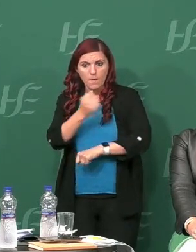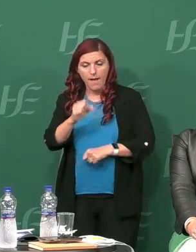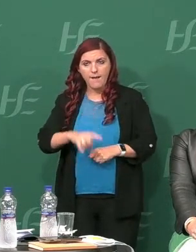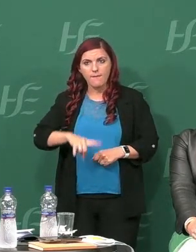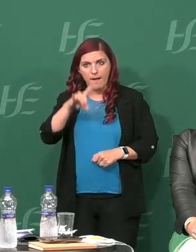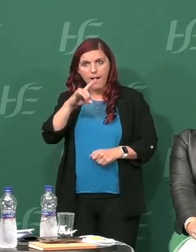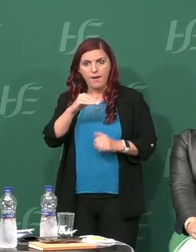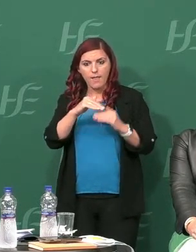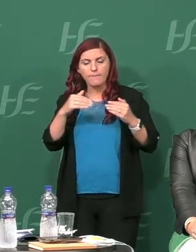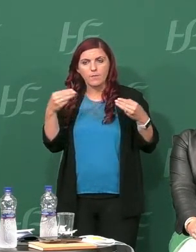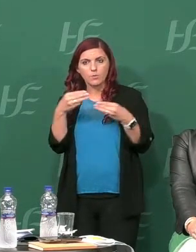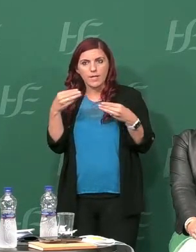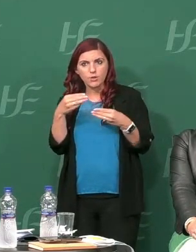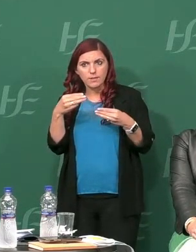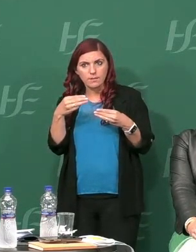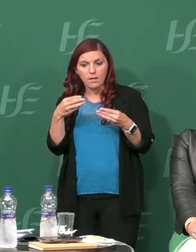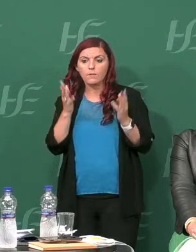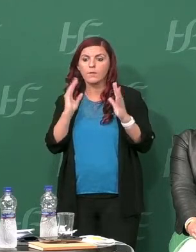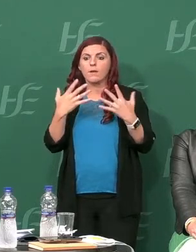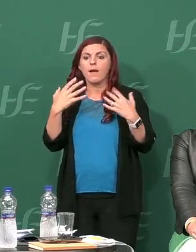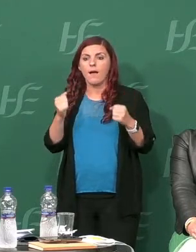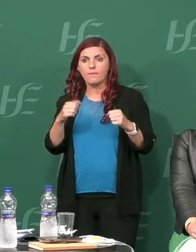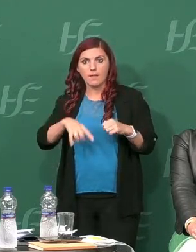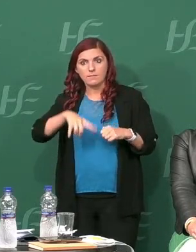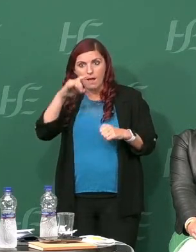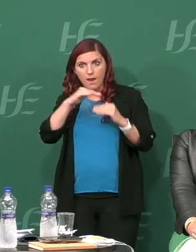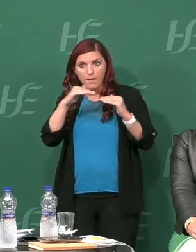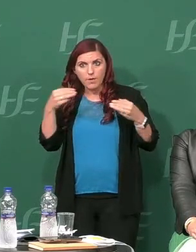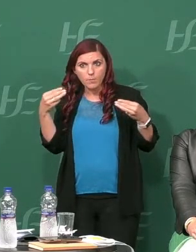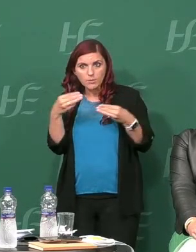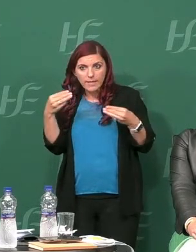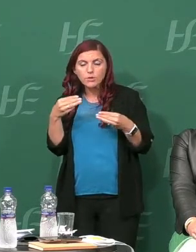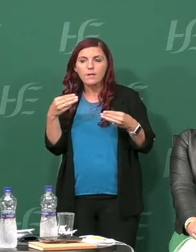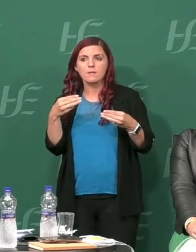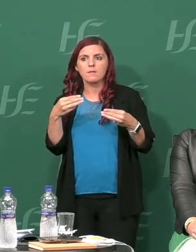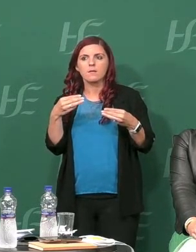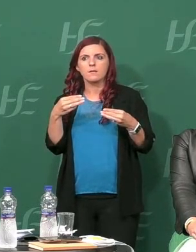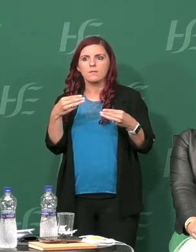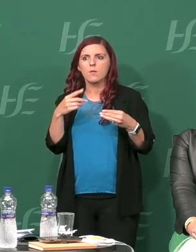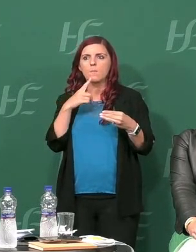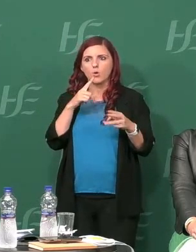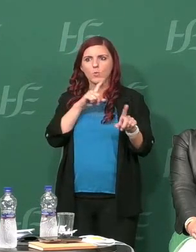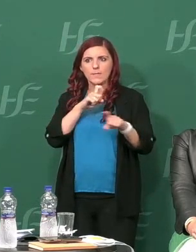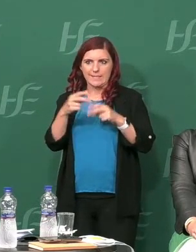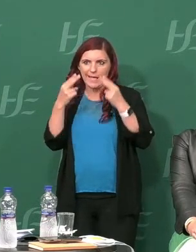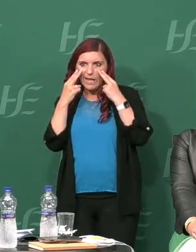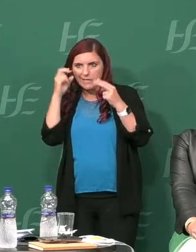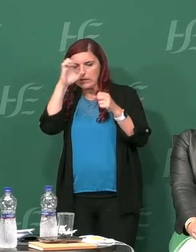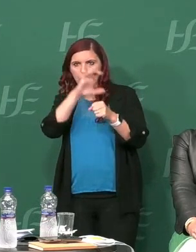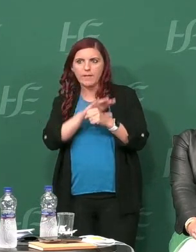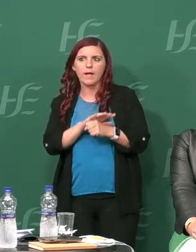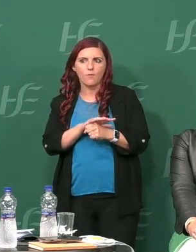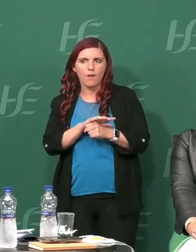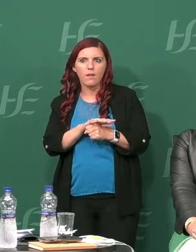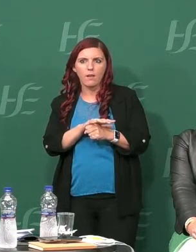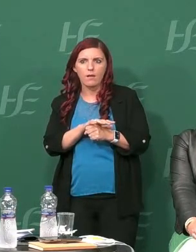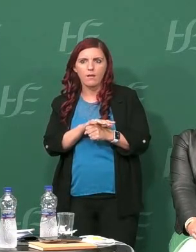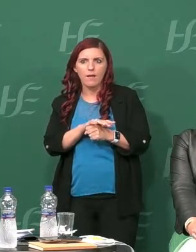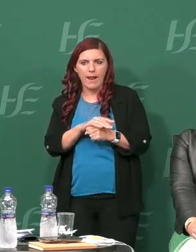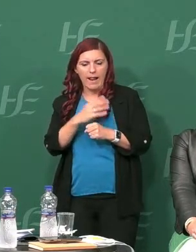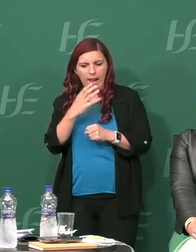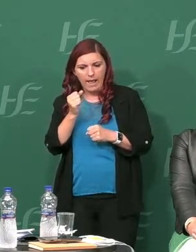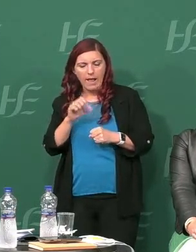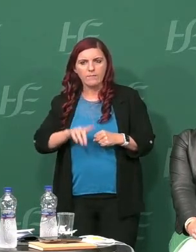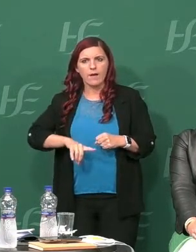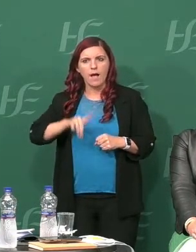And thirdly, when you do have a high level of protection, there's always risks, and there's still particularly higher risks